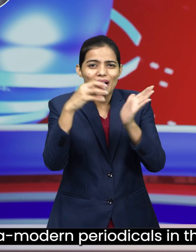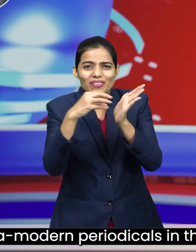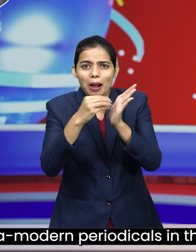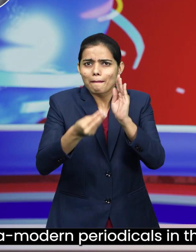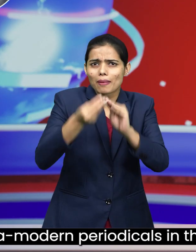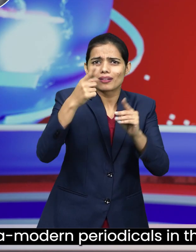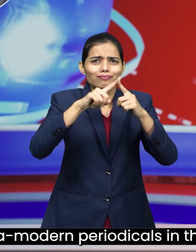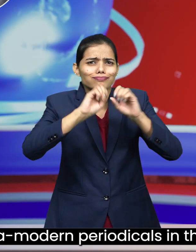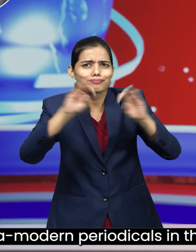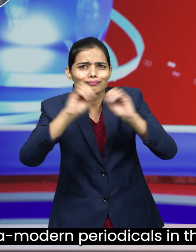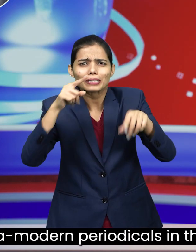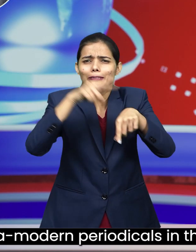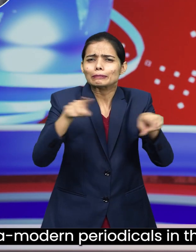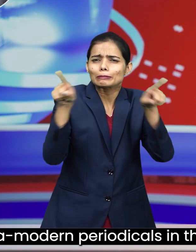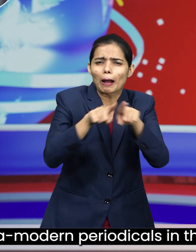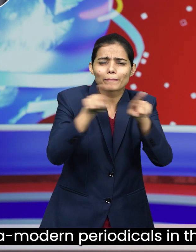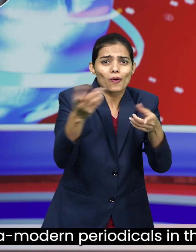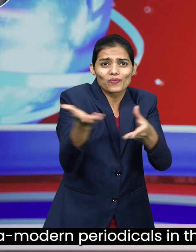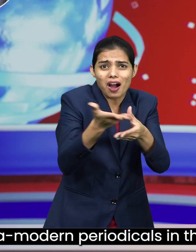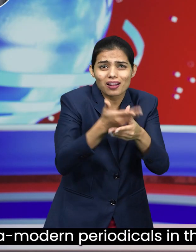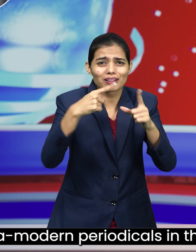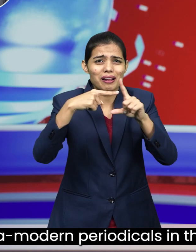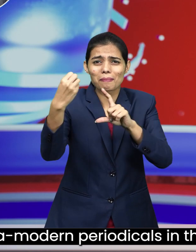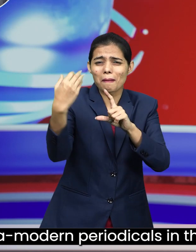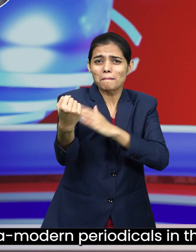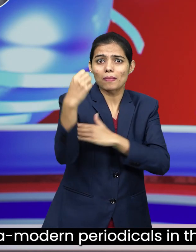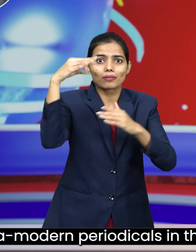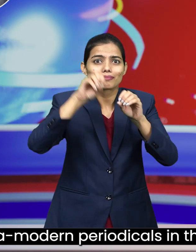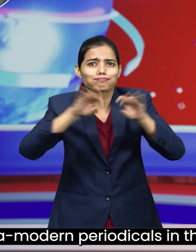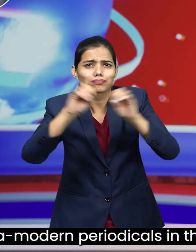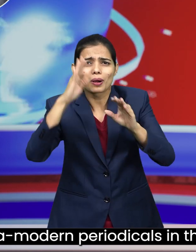Ultra-modern periodicals in the field of electronic or digital journalism.